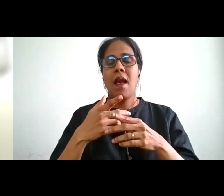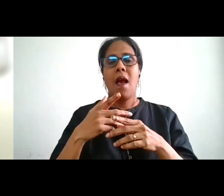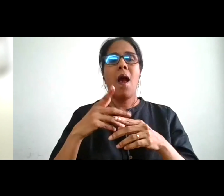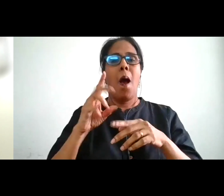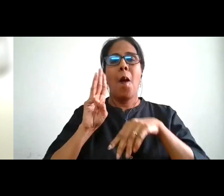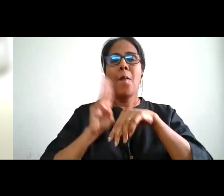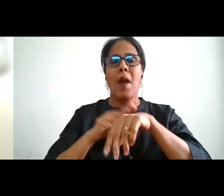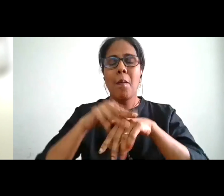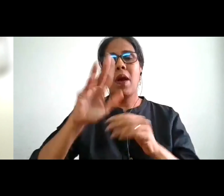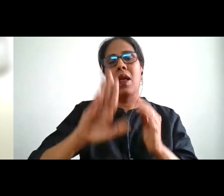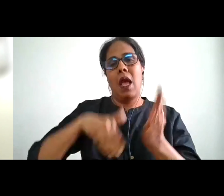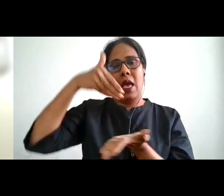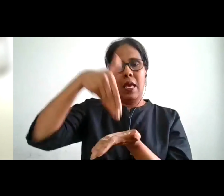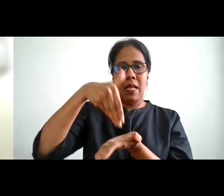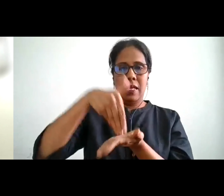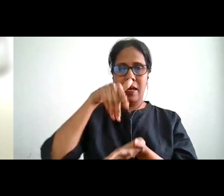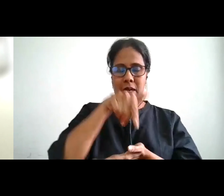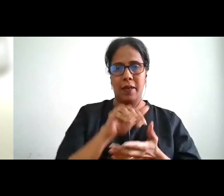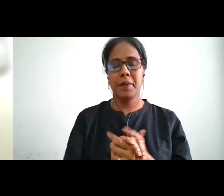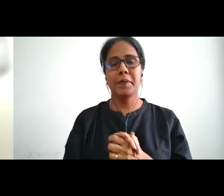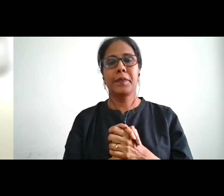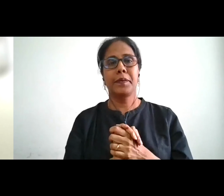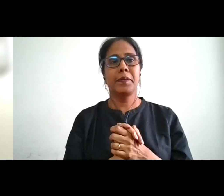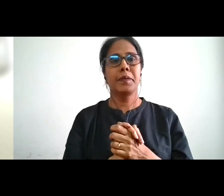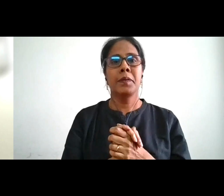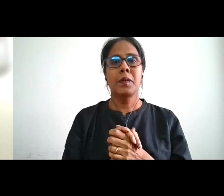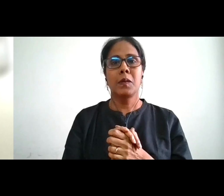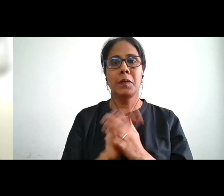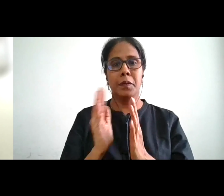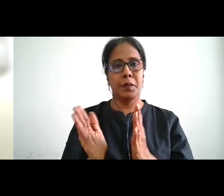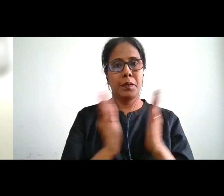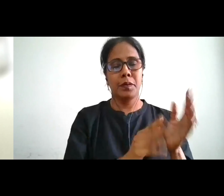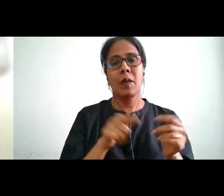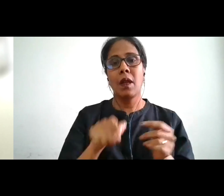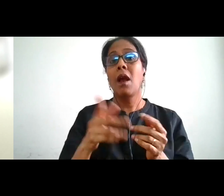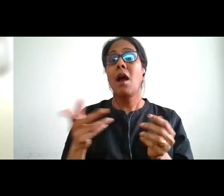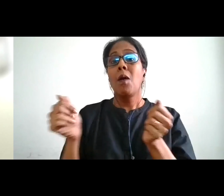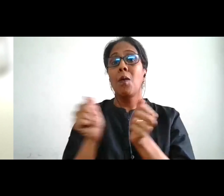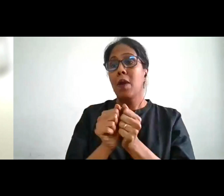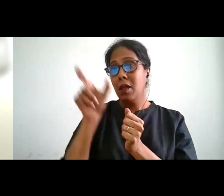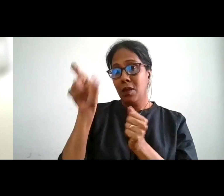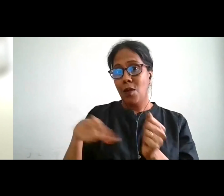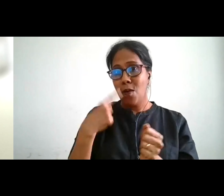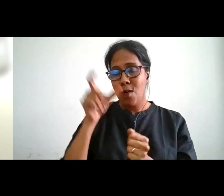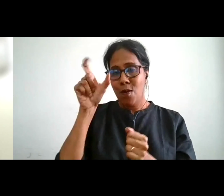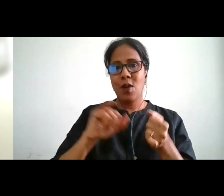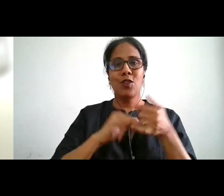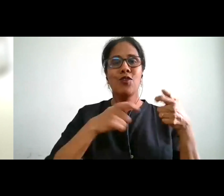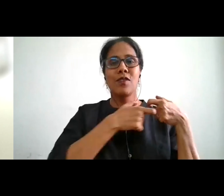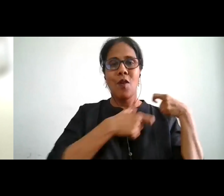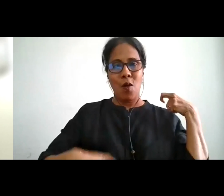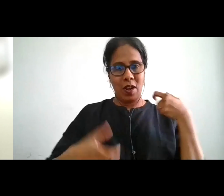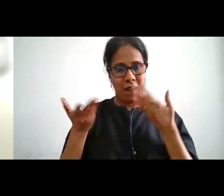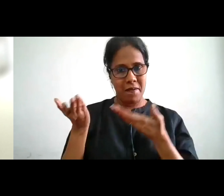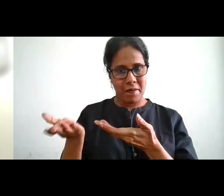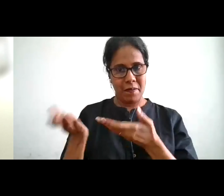Language Research and Training Centre. Accompanying her is Mr. Saurabh Roy Choudhury, who is a member